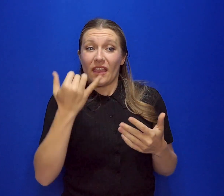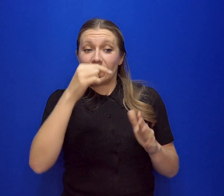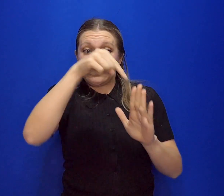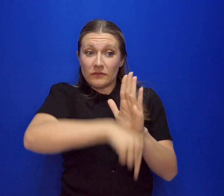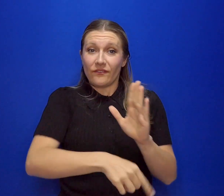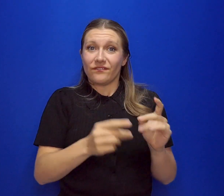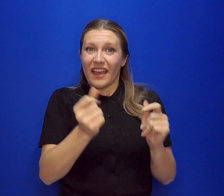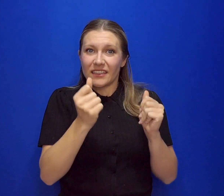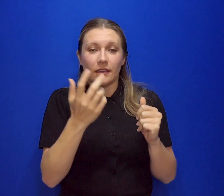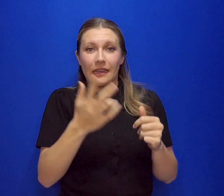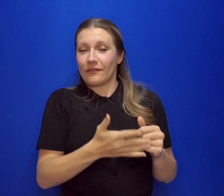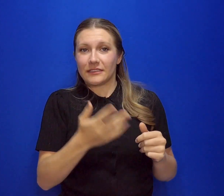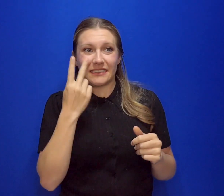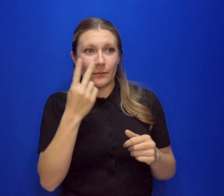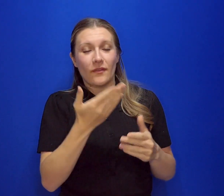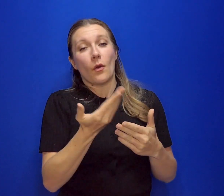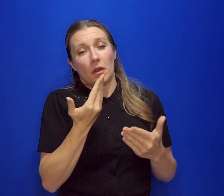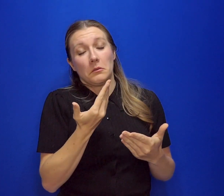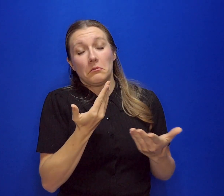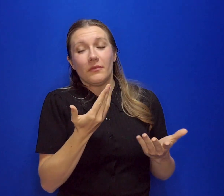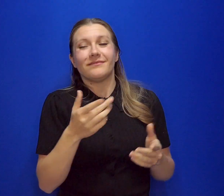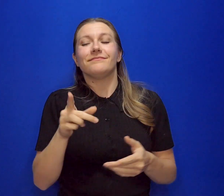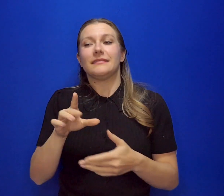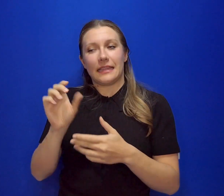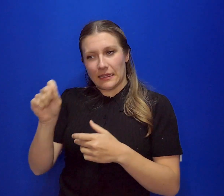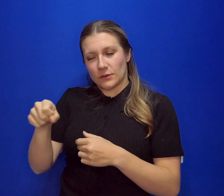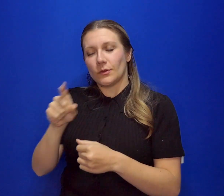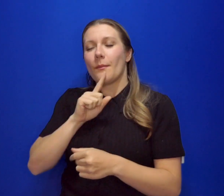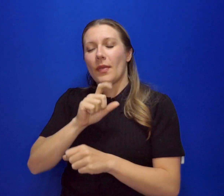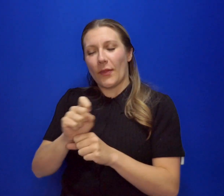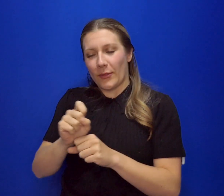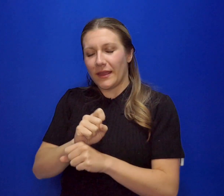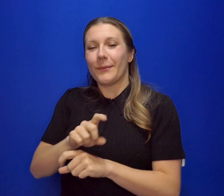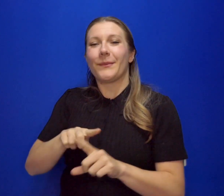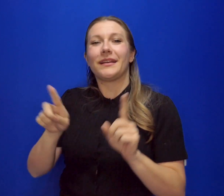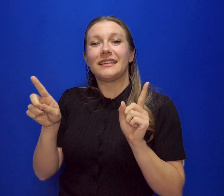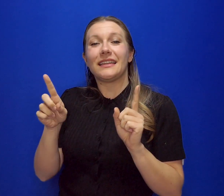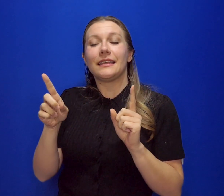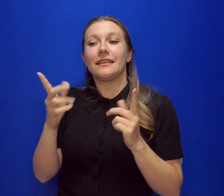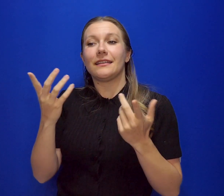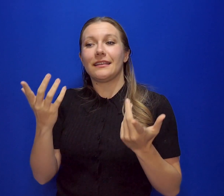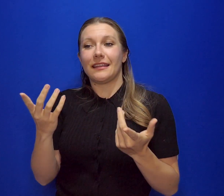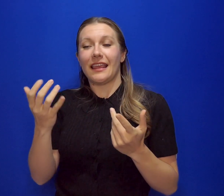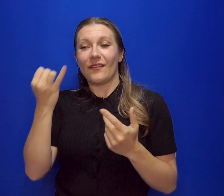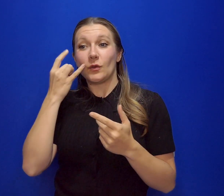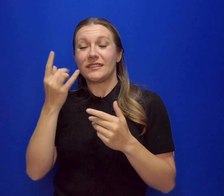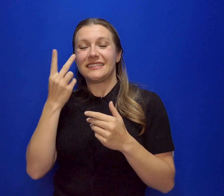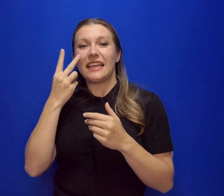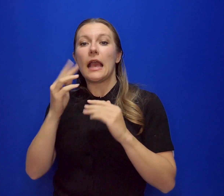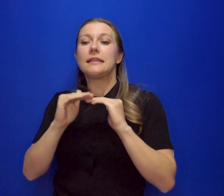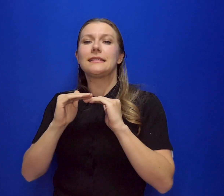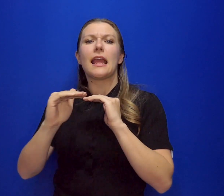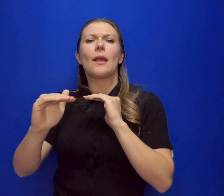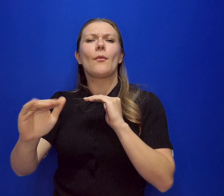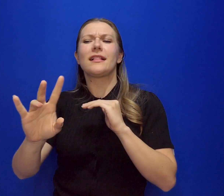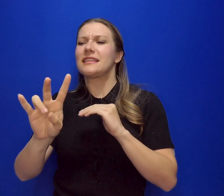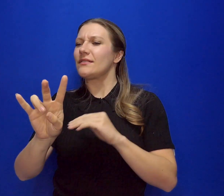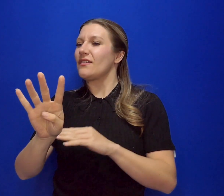never seen that value. That's absolutely. Contextually, absolutely. But in a situation where you're looking at a fairly stable 74 and